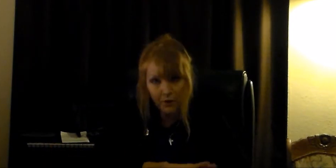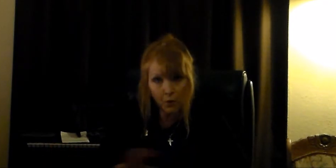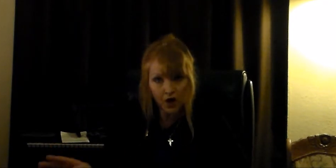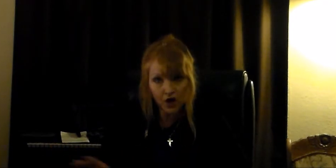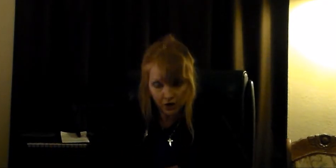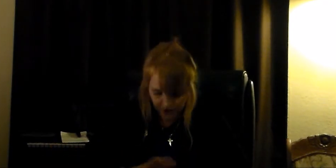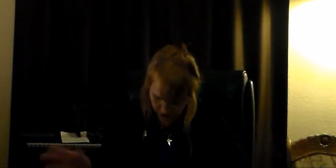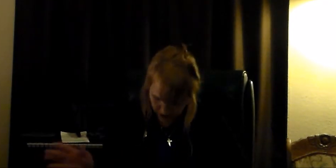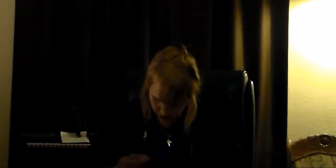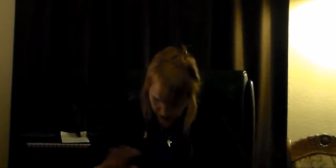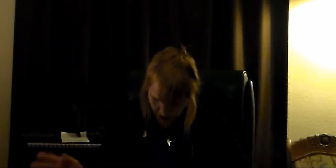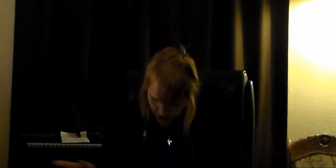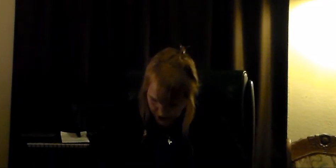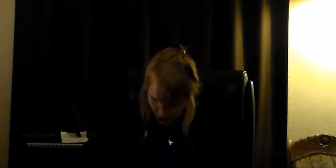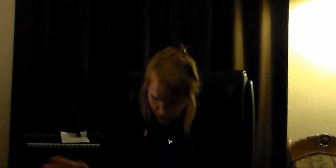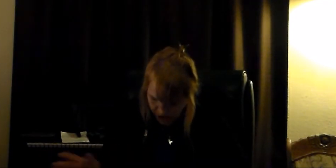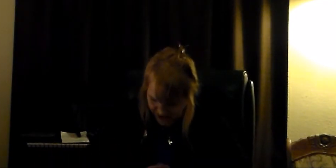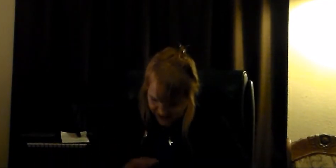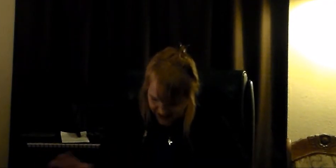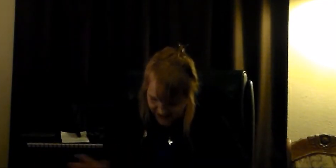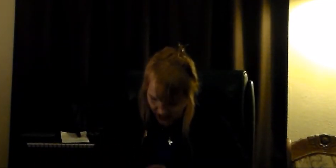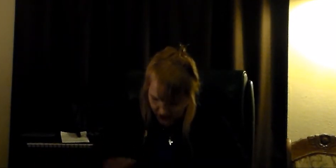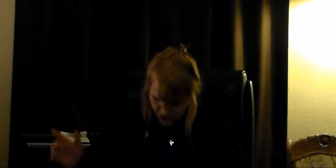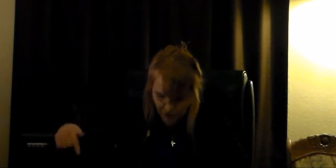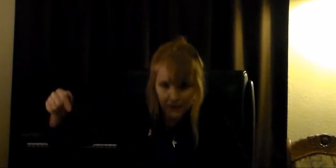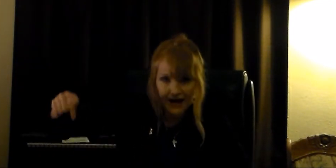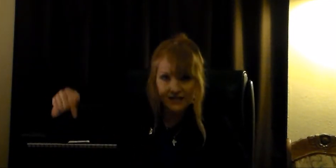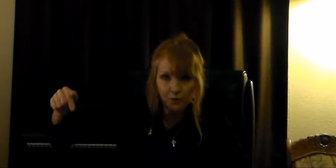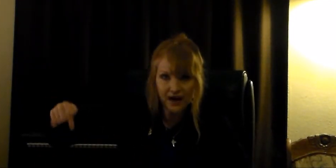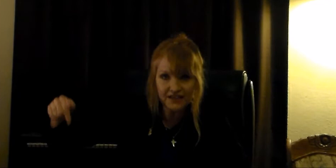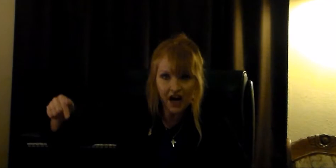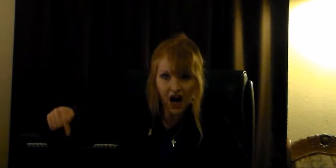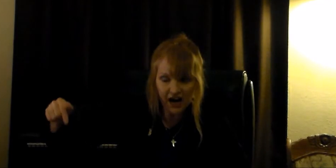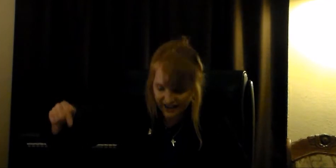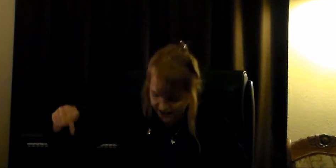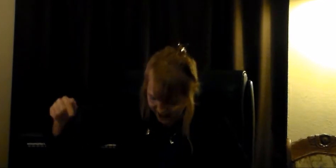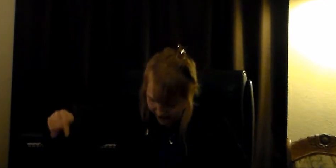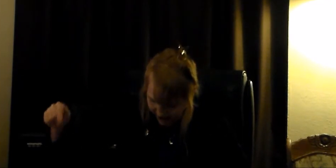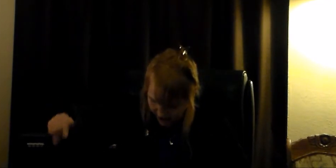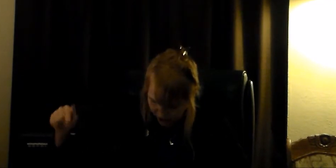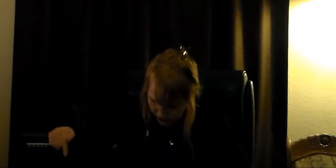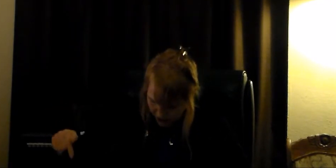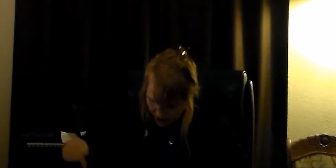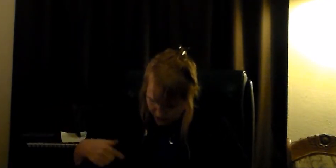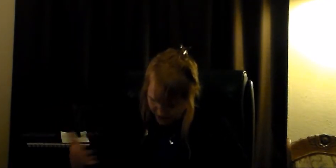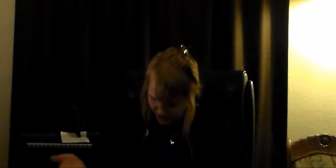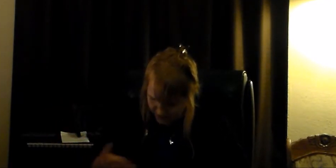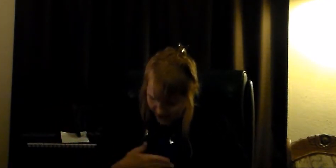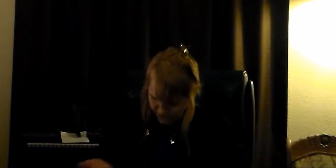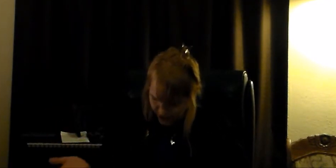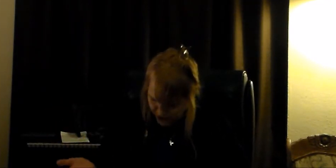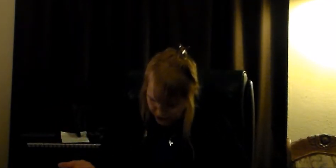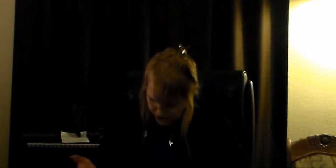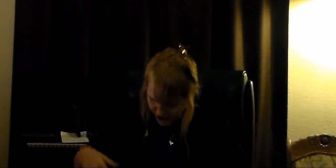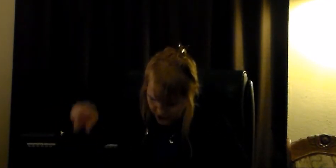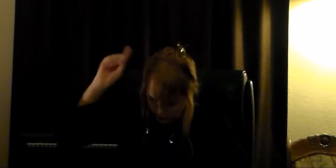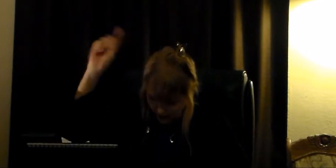the world. The world and its desires will pass away, die, and in hell. But the man, person who does the will